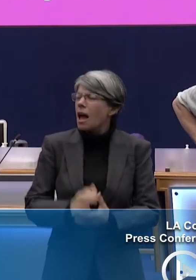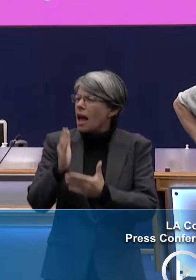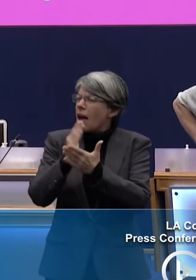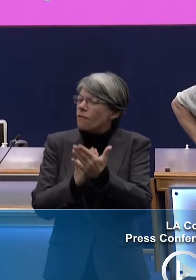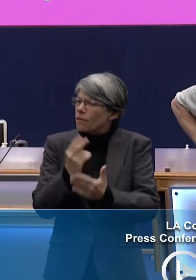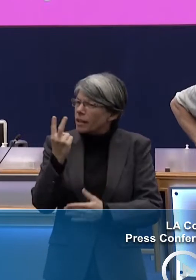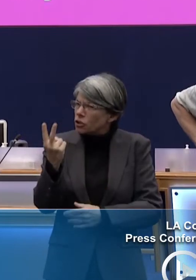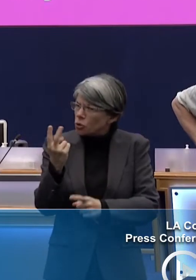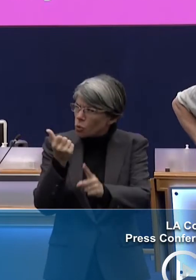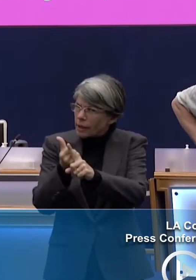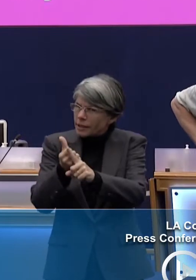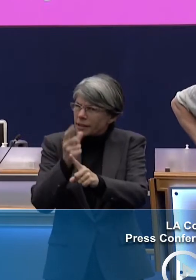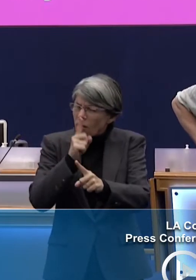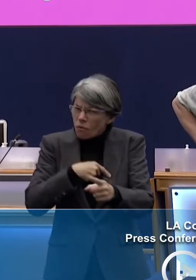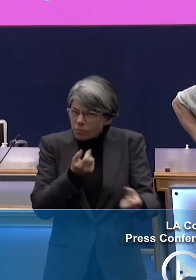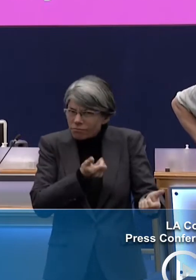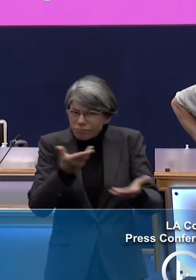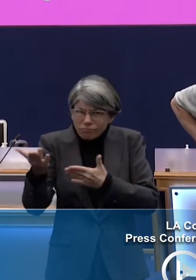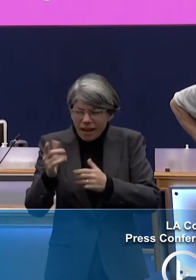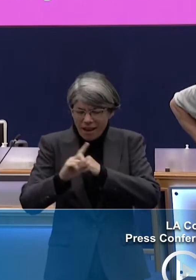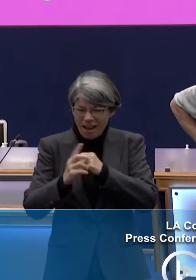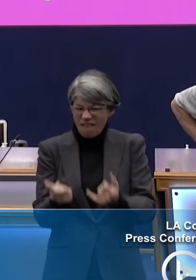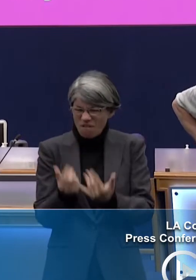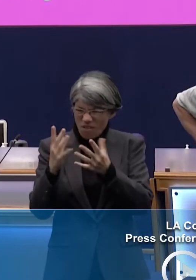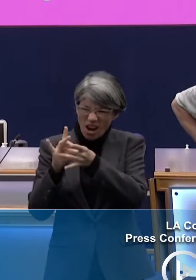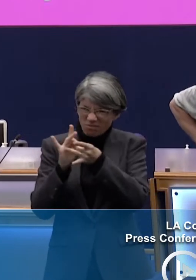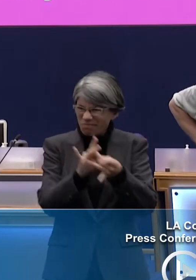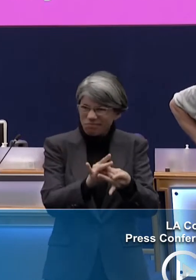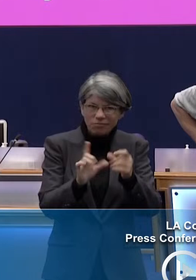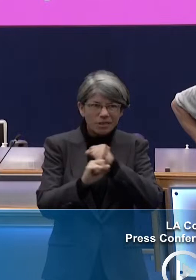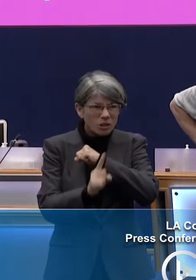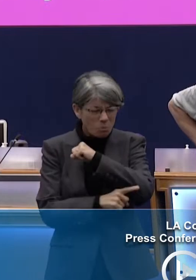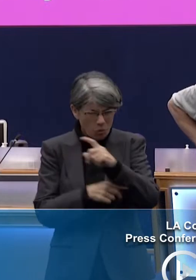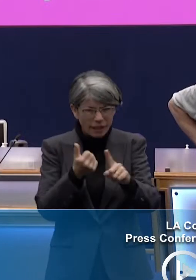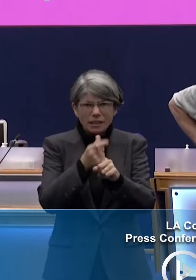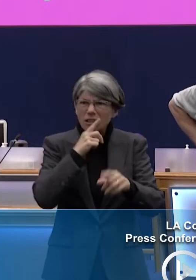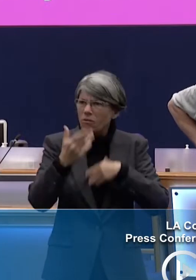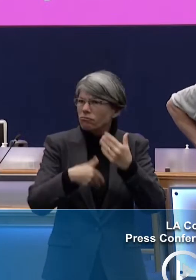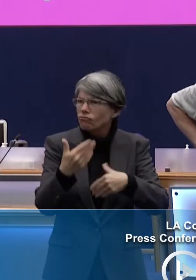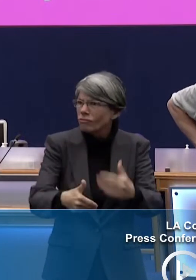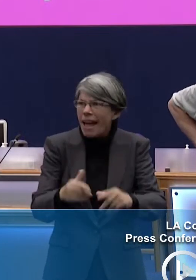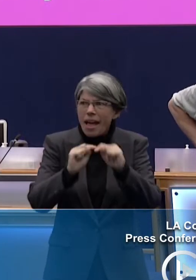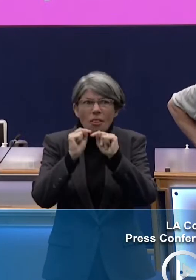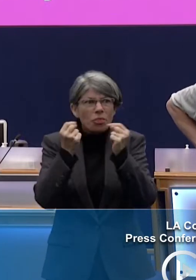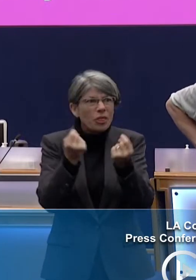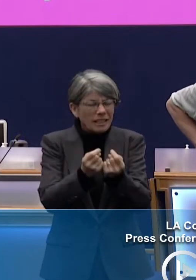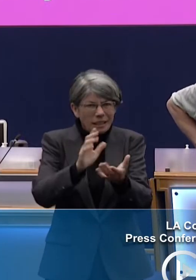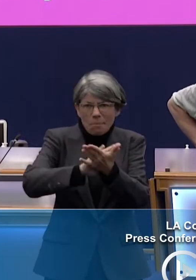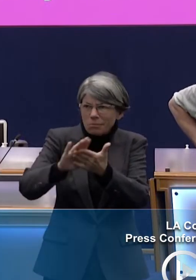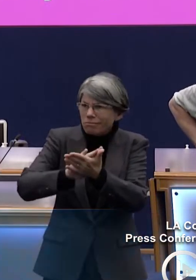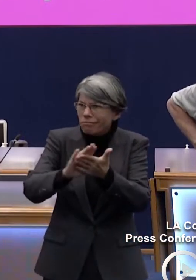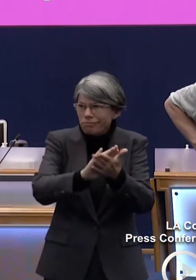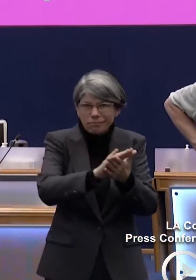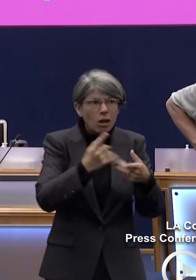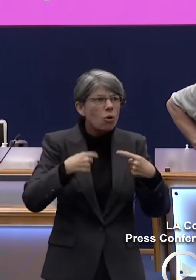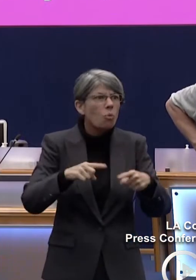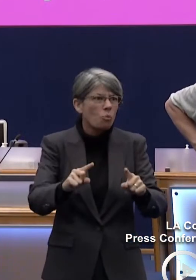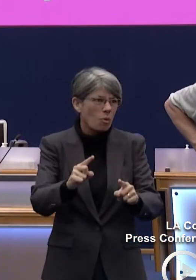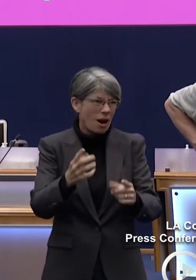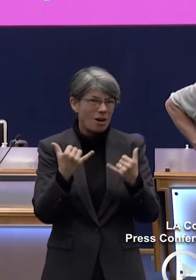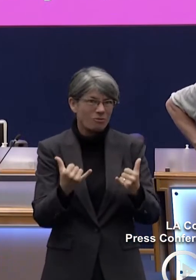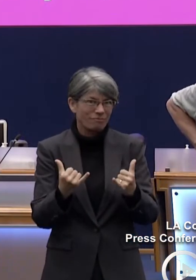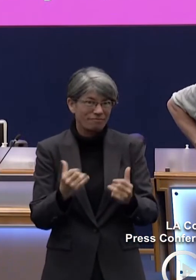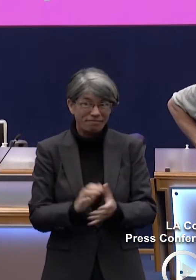Phase 2, the removal of fire-related debris is well underway. Our teams are actively clearing properties as we speak,